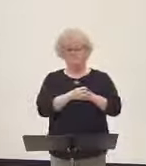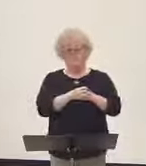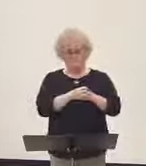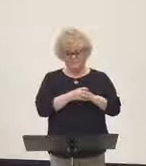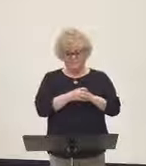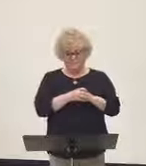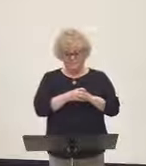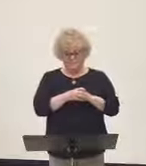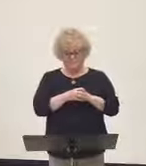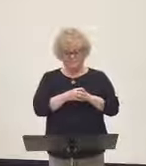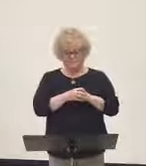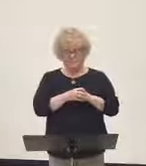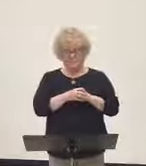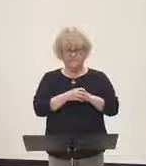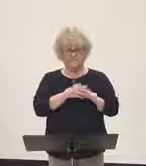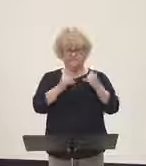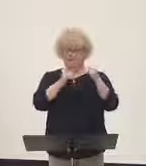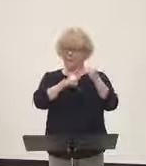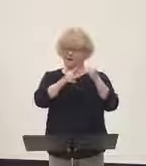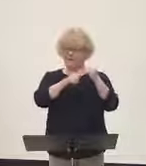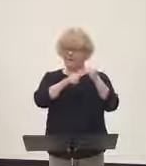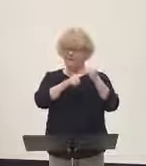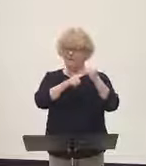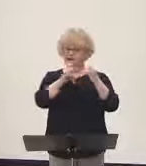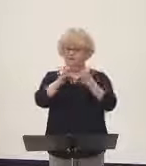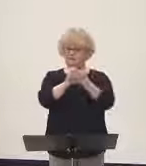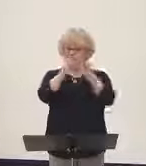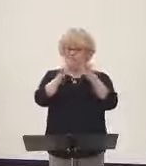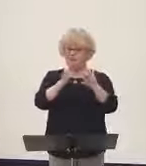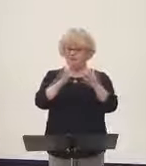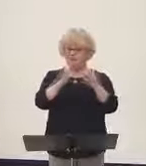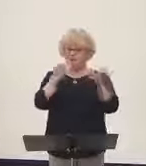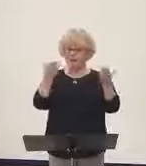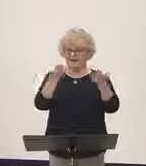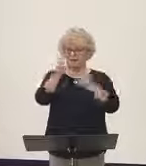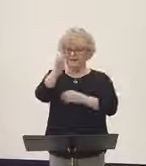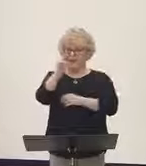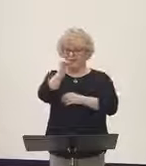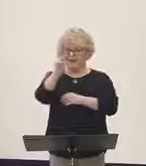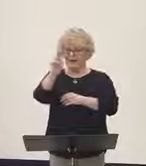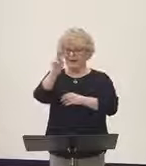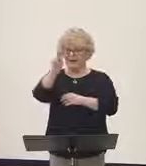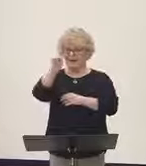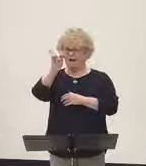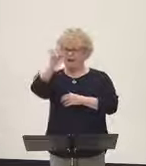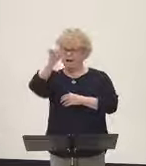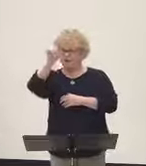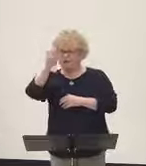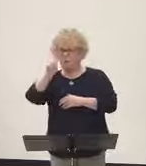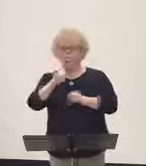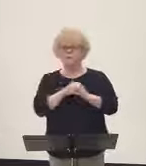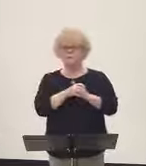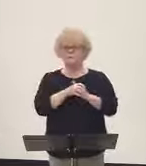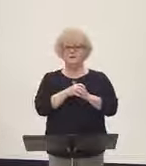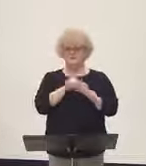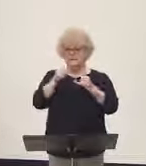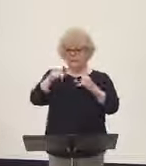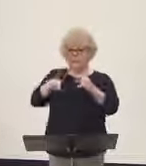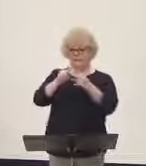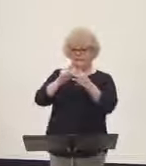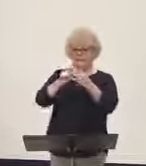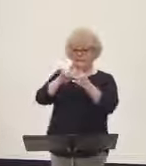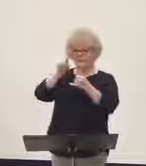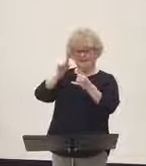that. And finally, our seminarian who is here for the summer, Dan Kotzko. This is his